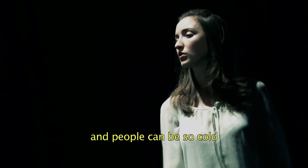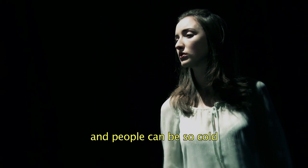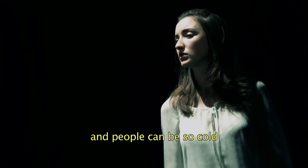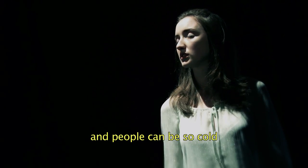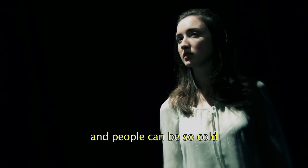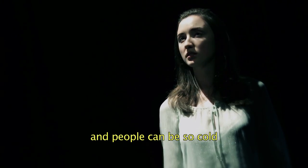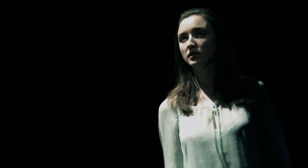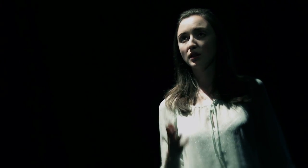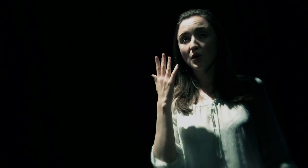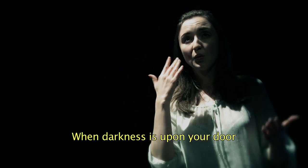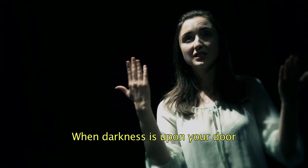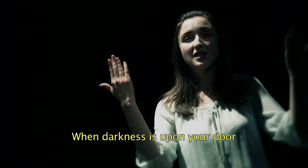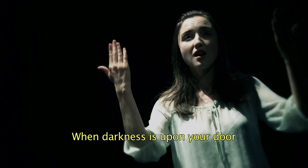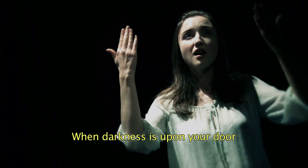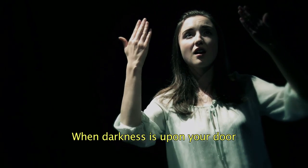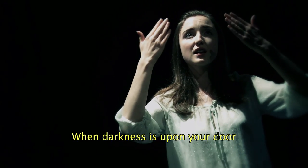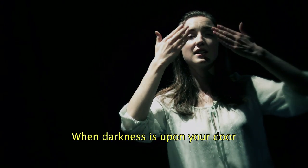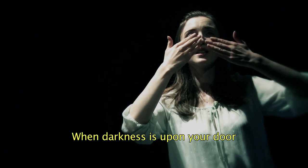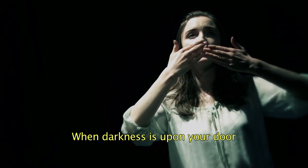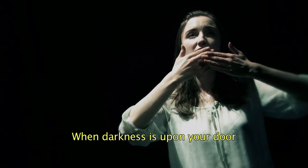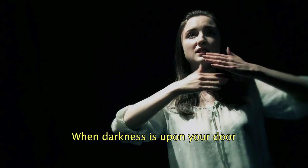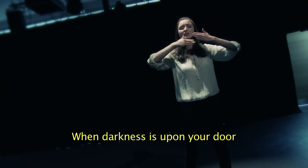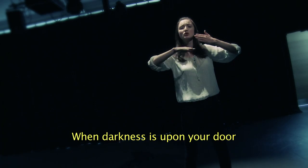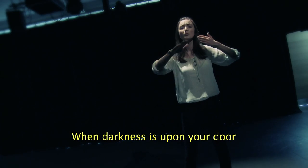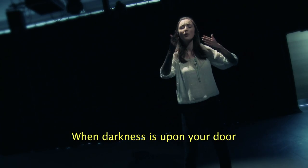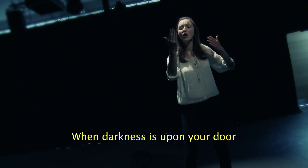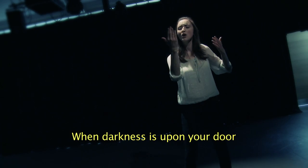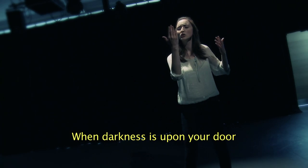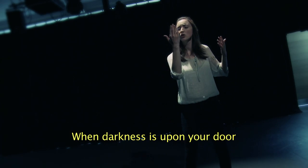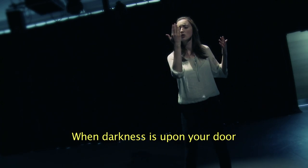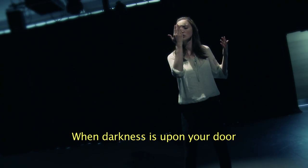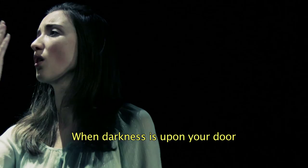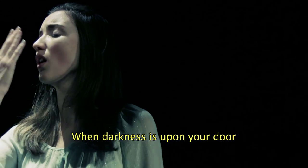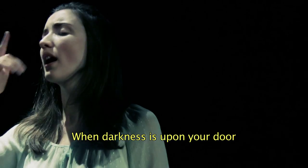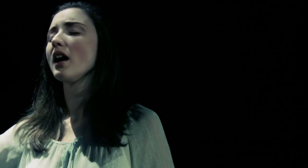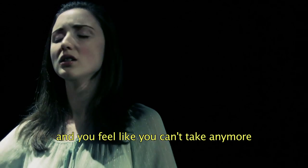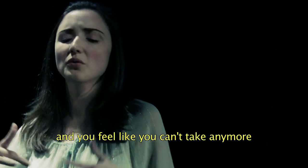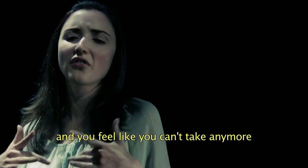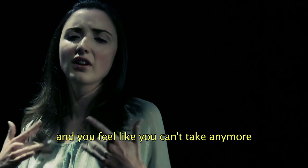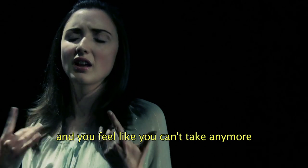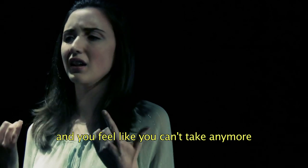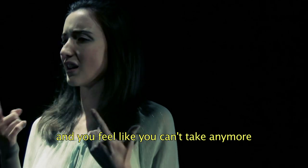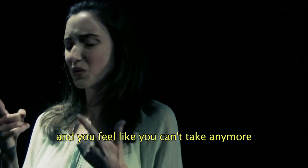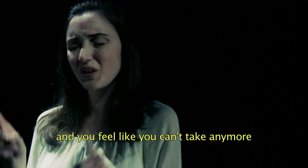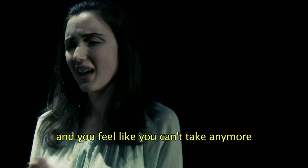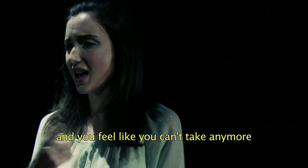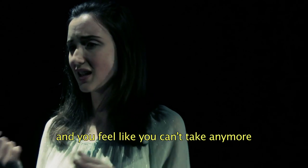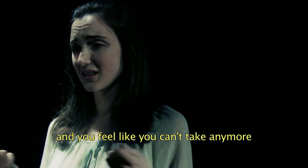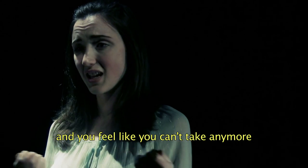When darkness is upon your door And you feel like you